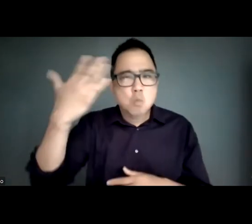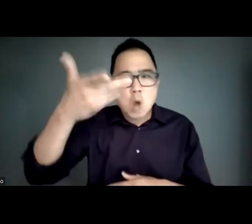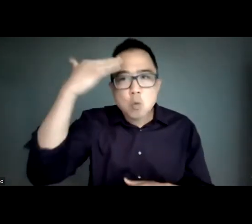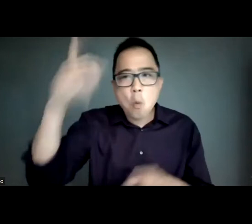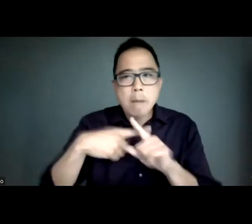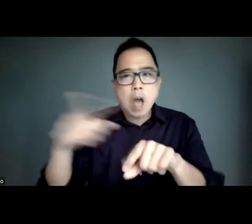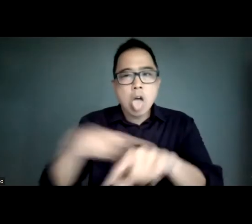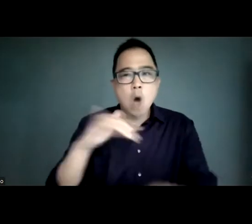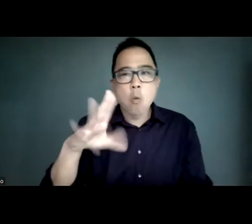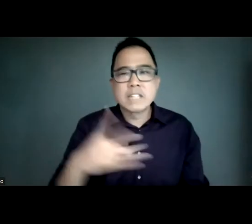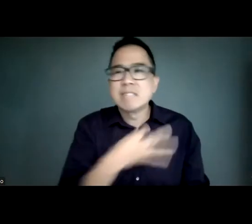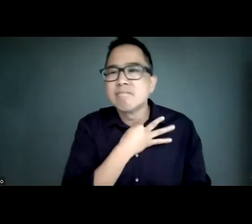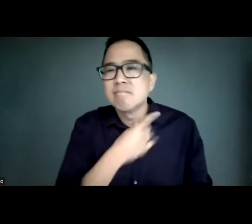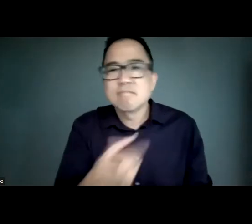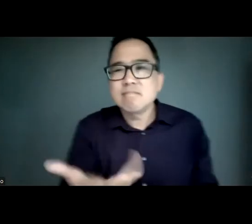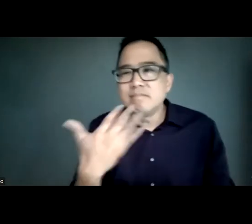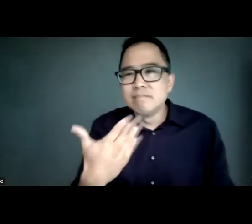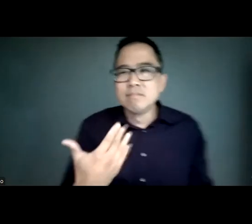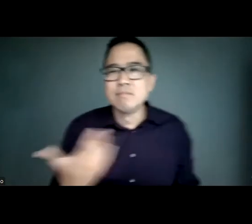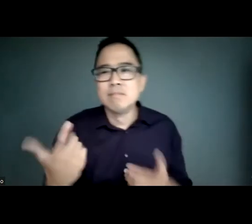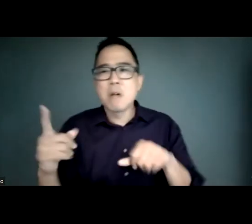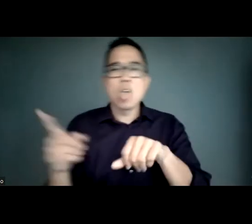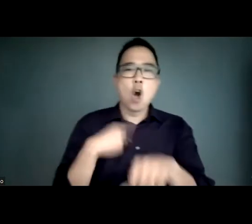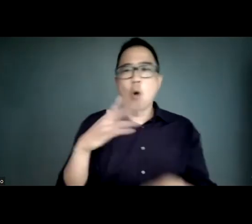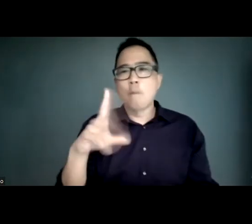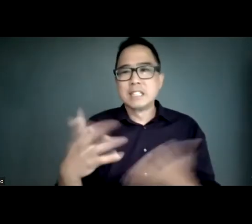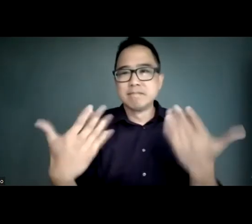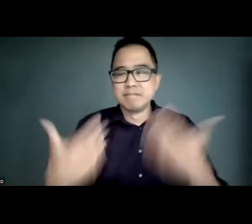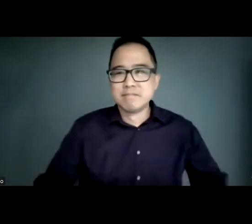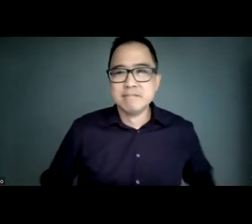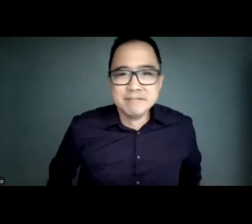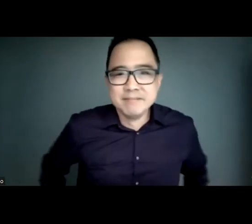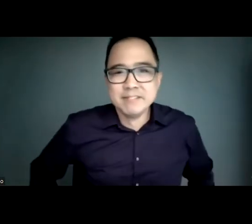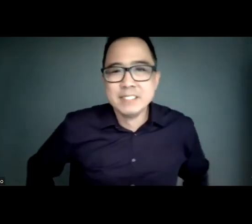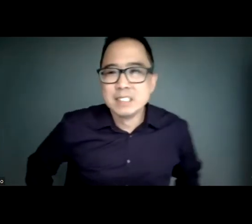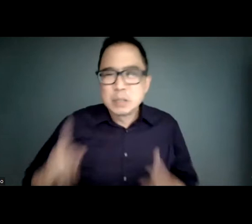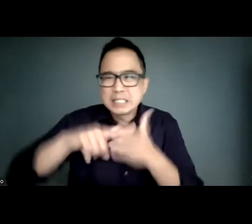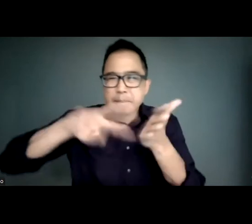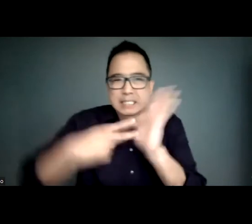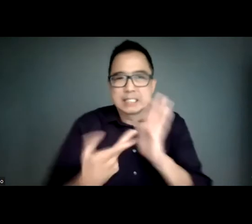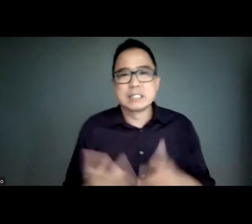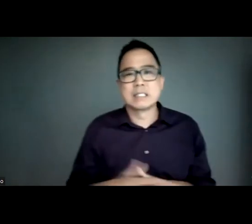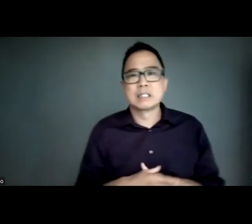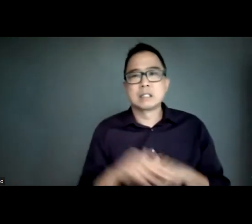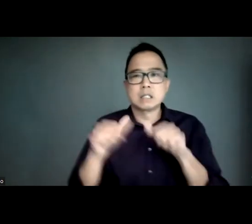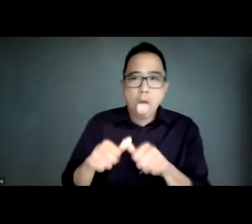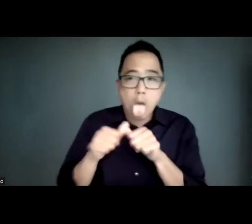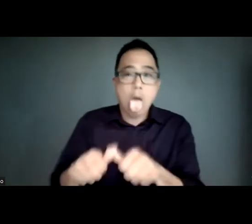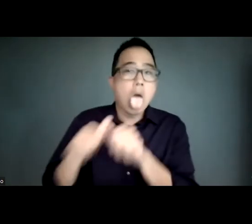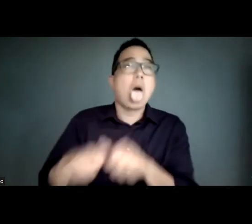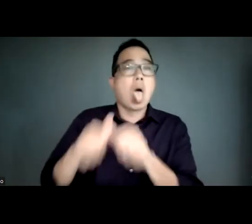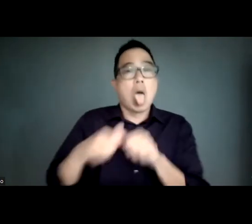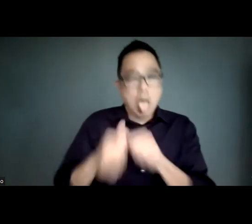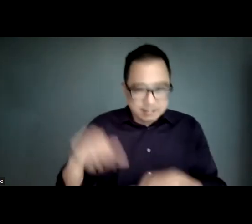as a more popular topic recently. What do you know about long COVID? Does anyone know anything about